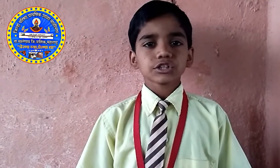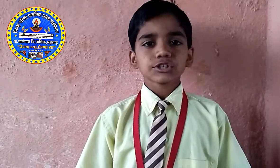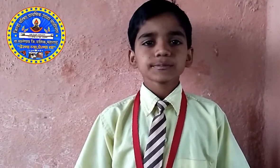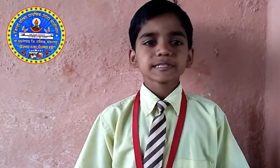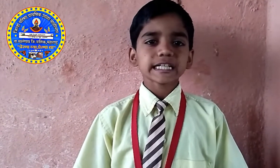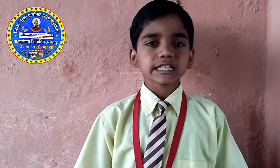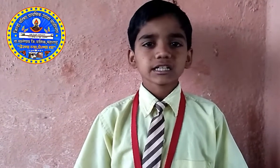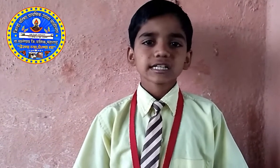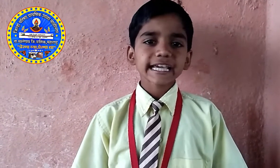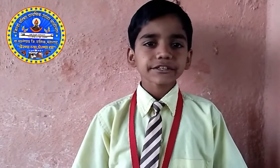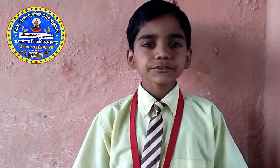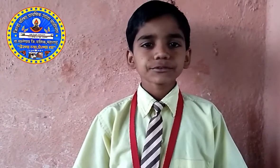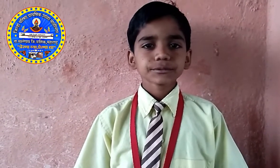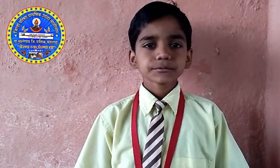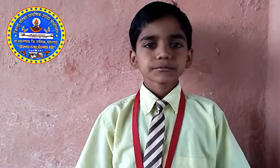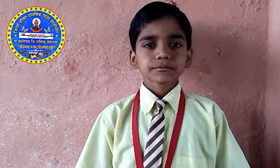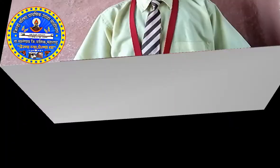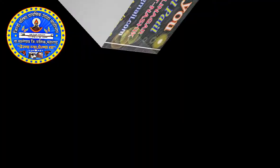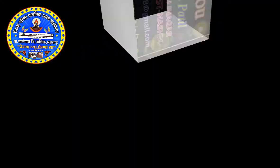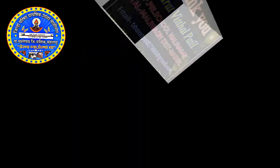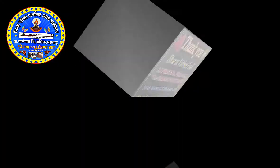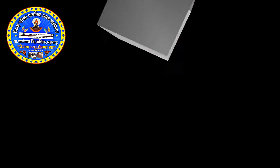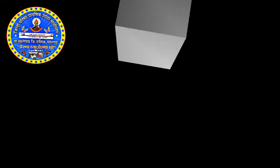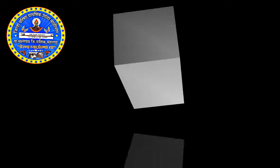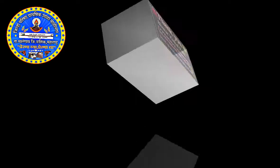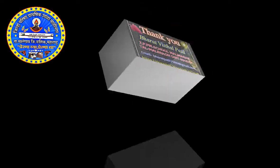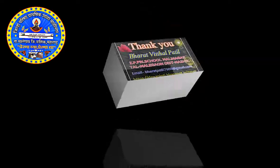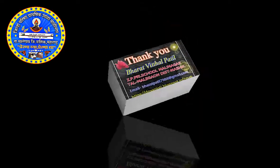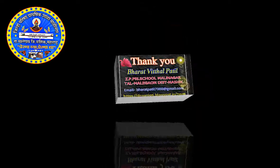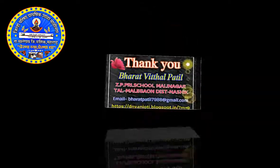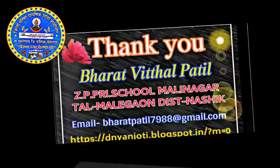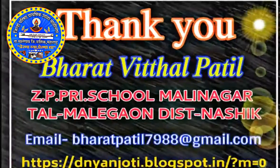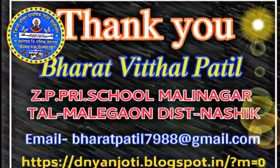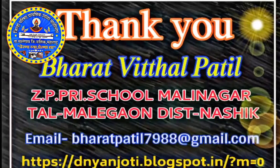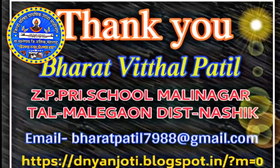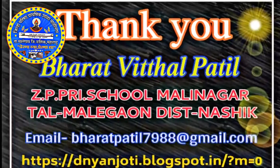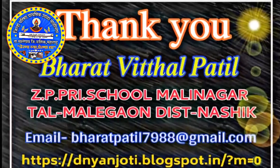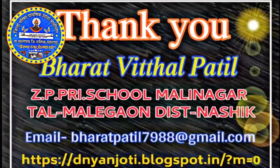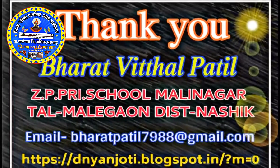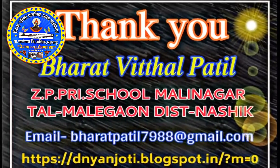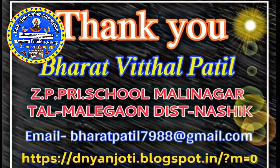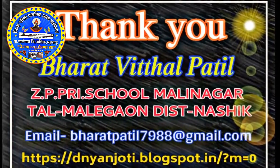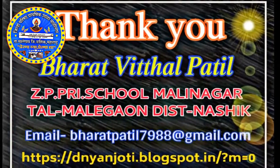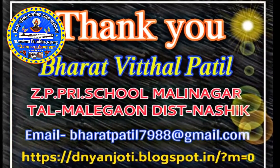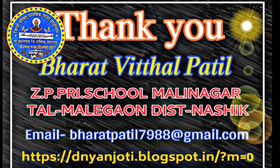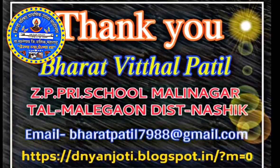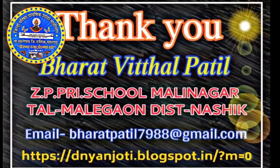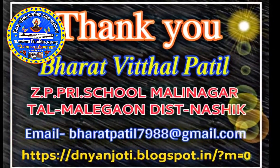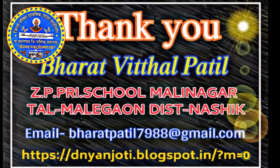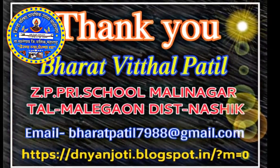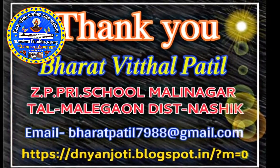YouTube channel. Thank you. Do you or yes be the bank of sign language? like the bank of language? So